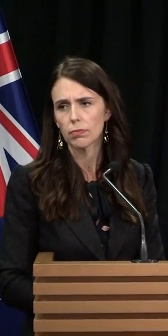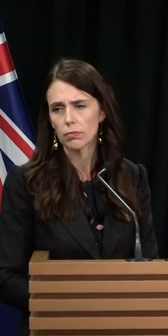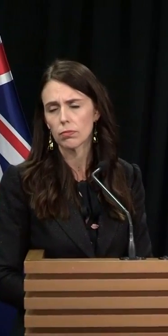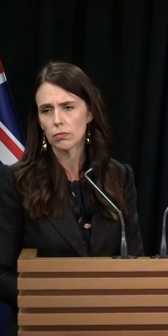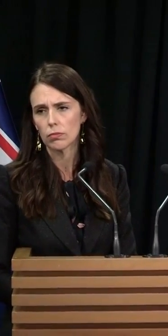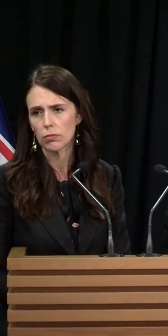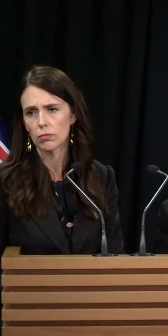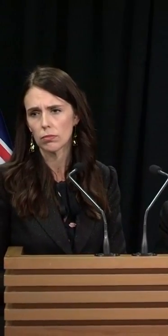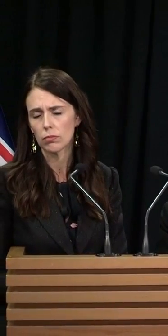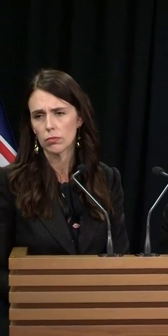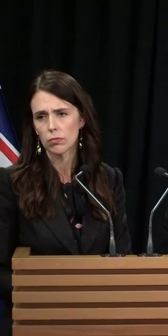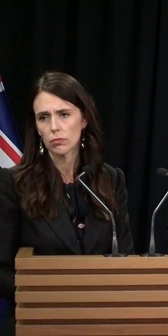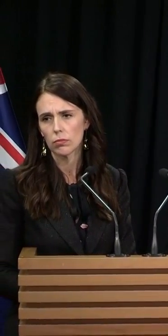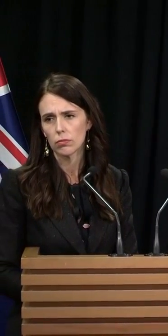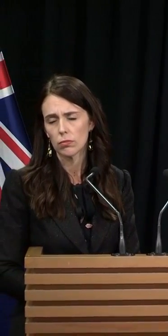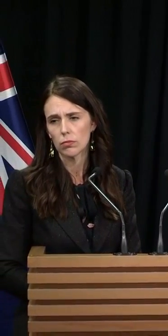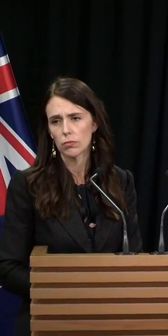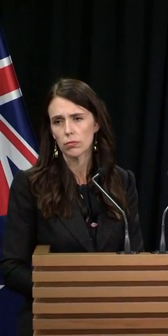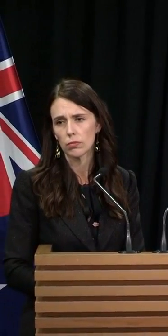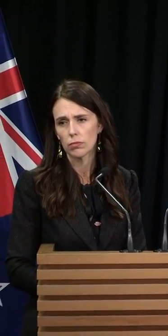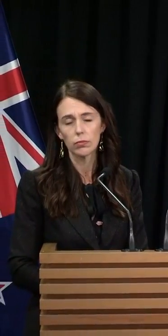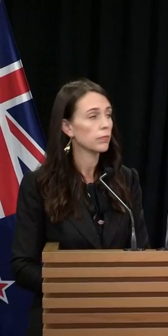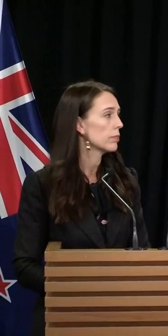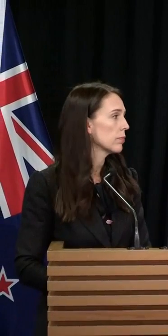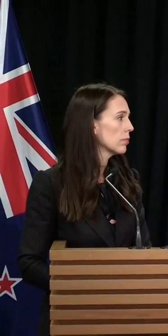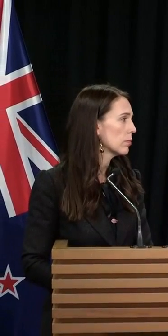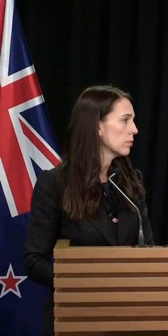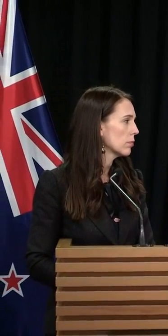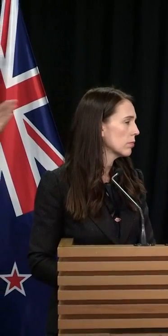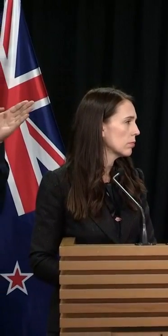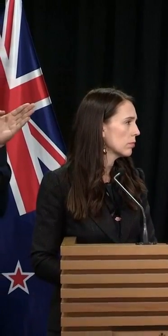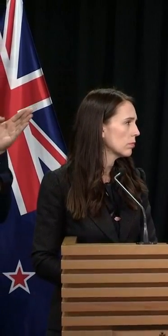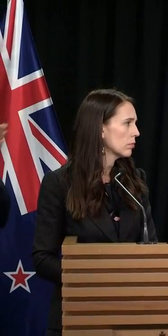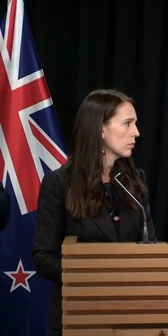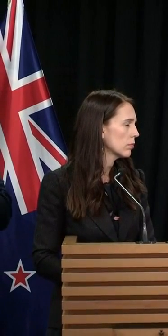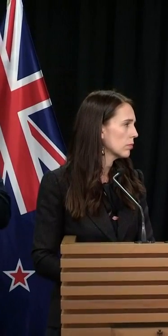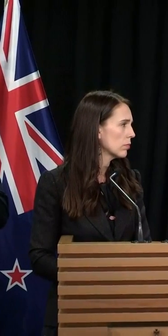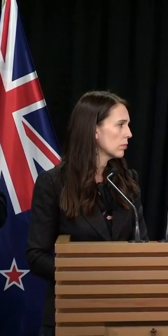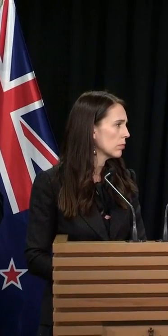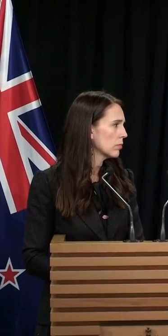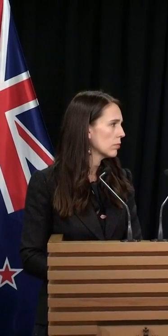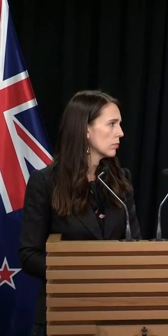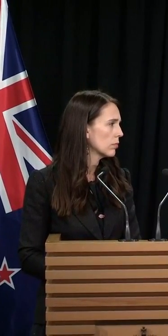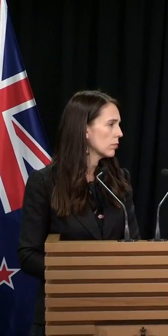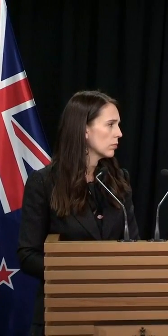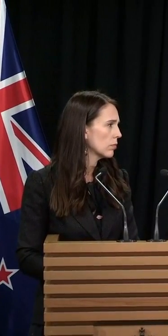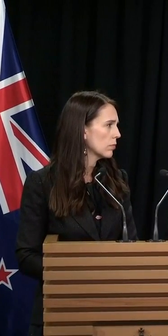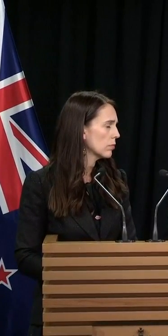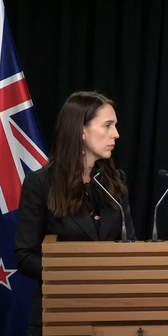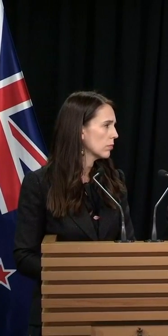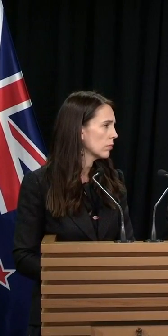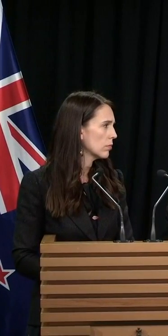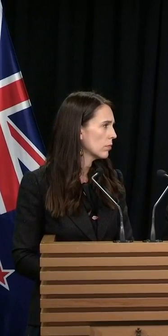this afternoon, an active, interactive website will commence operation along with